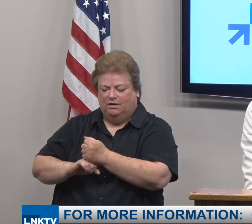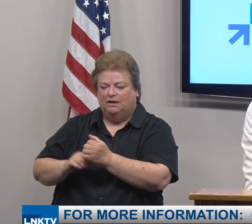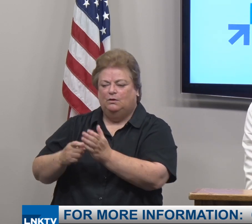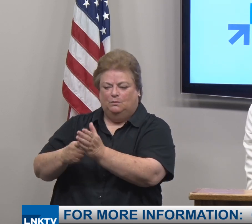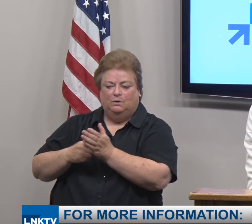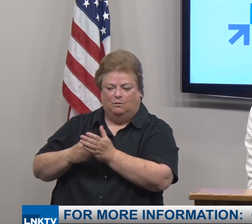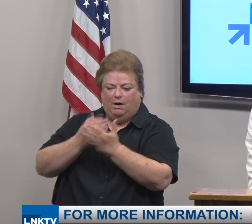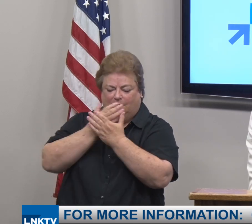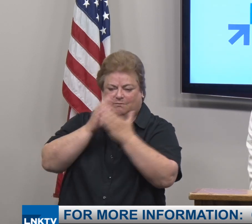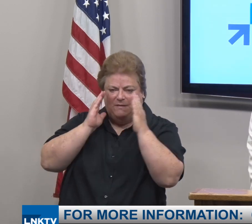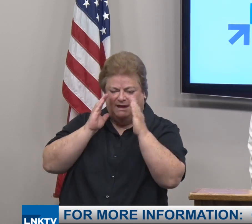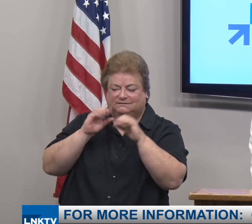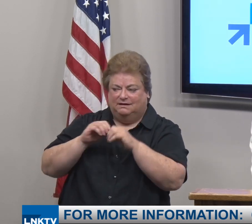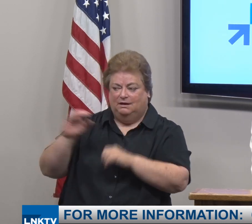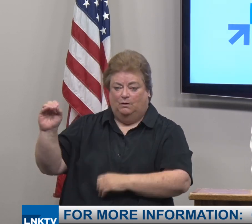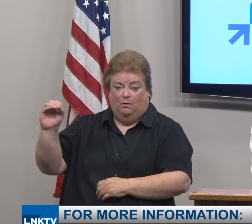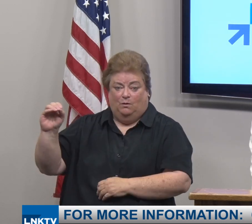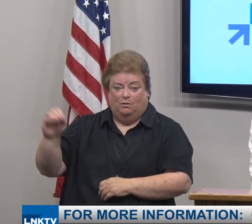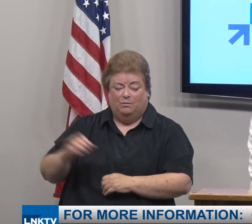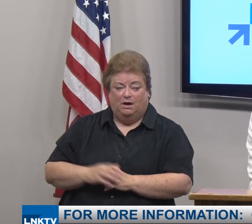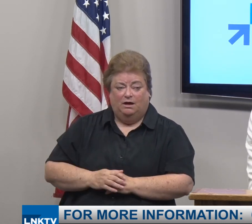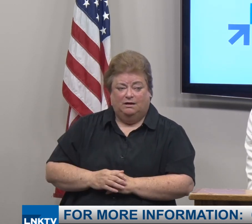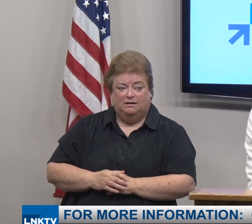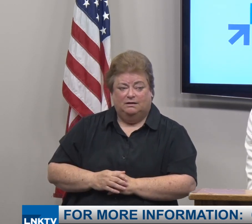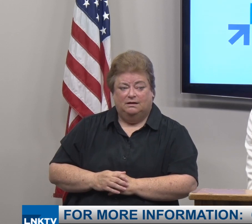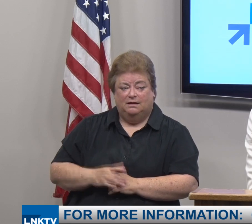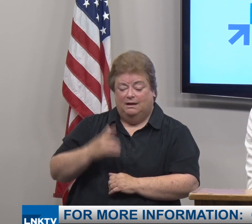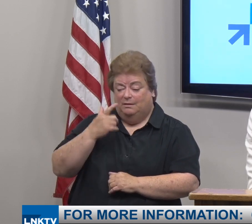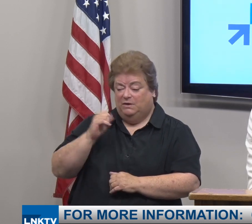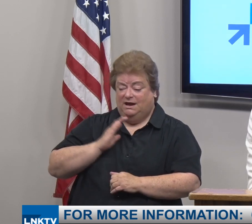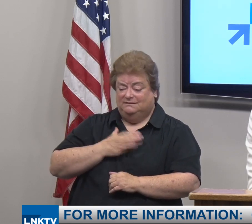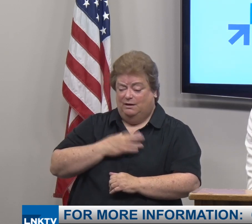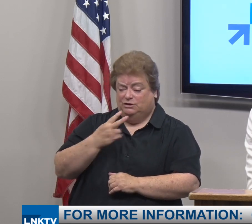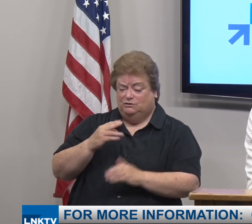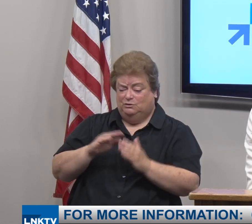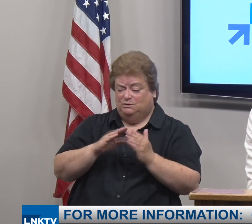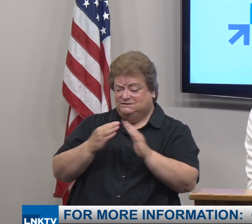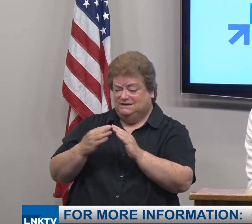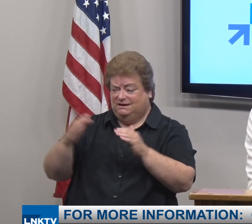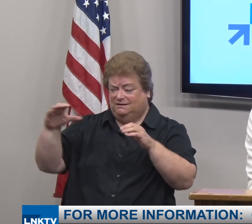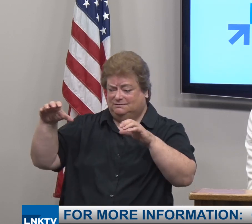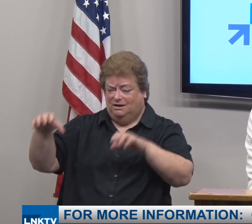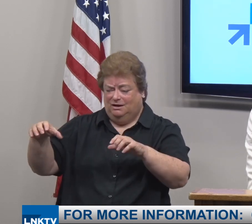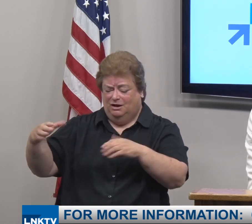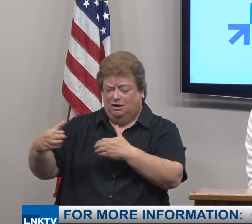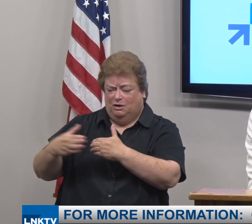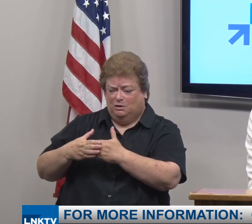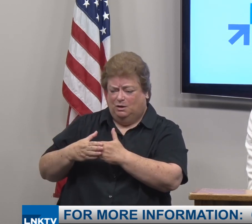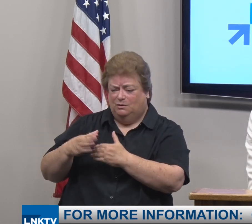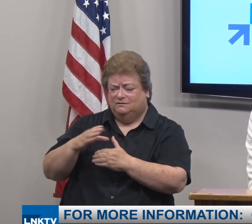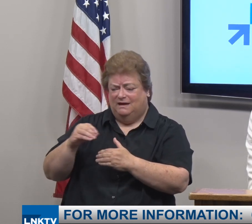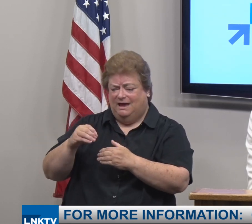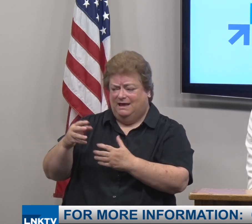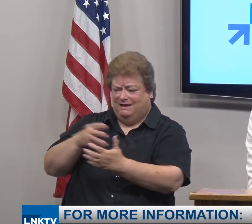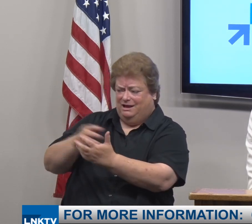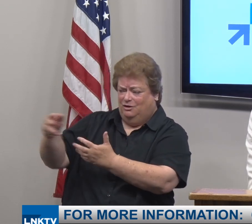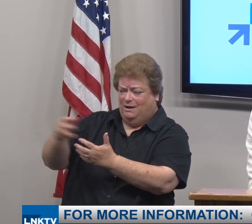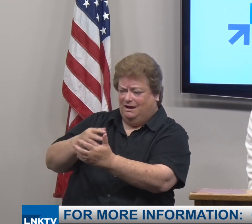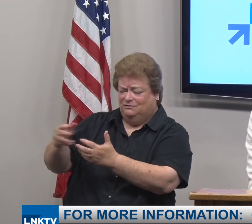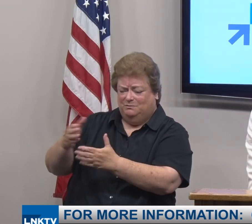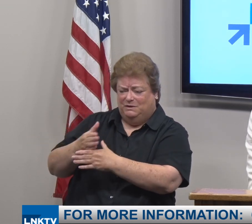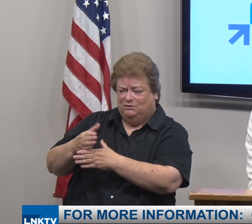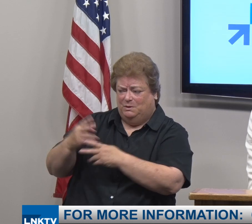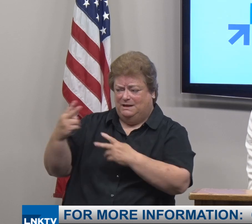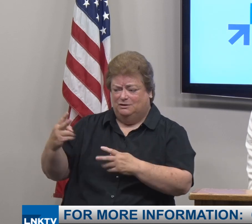their community. Given the proximity of our two cities and the amount of interaction typically occurring between us,